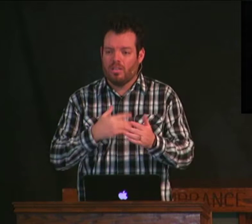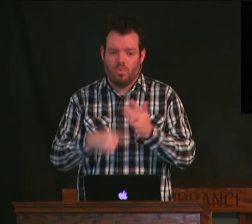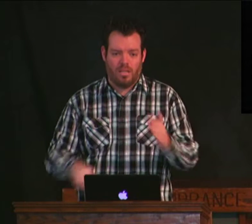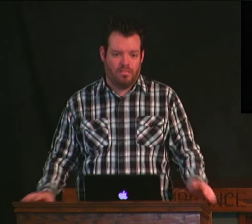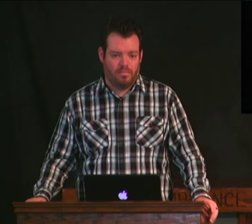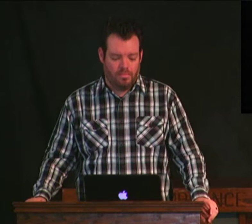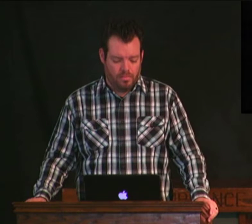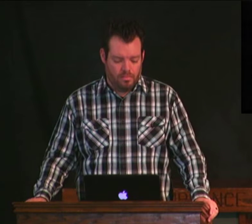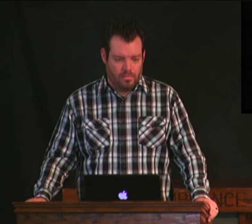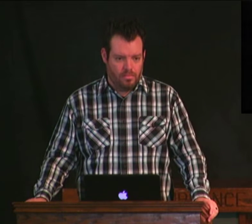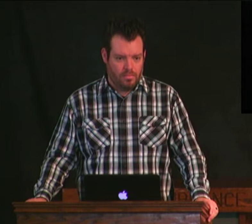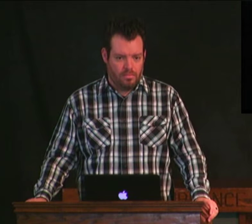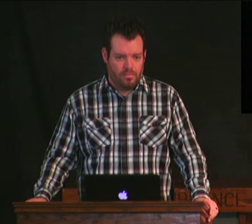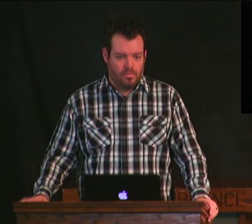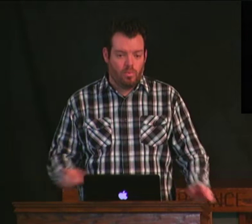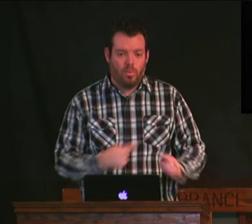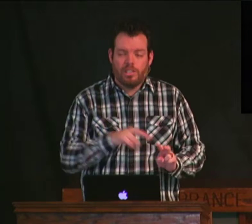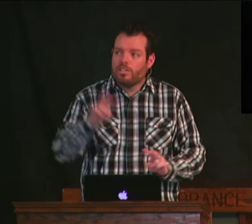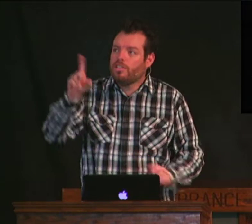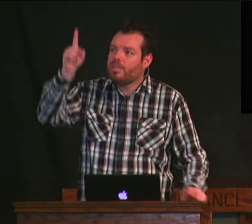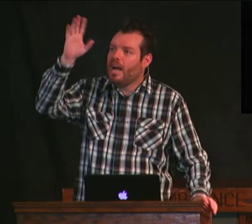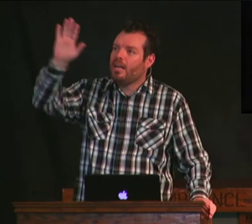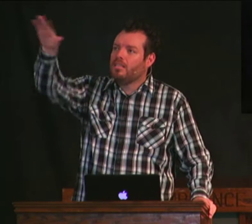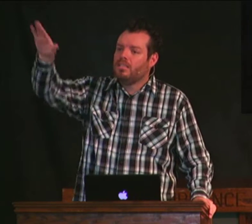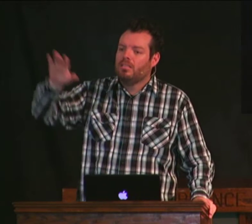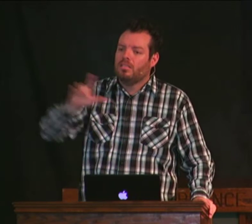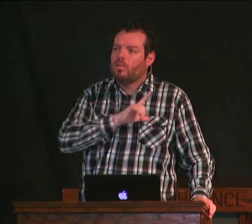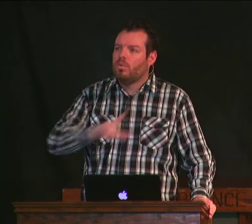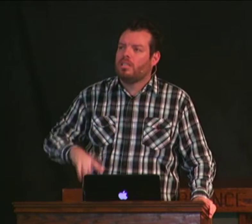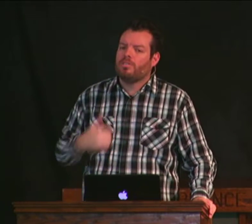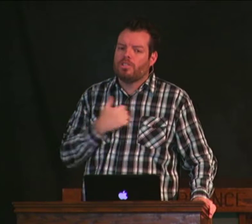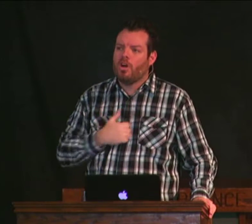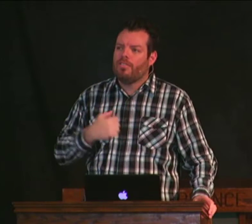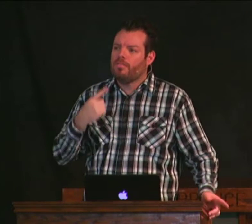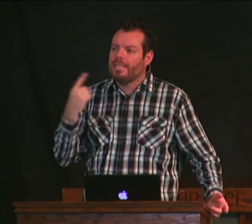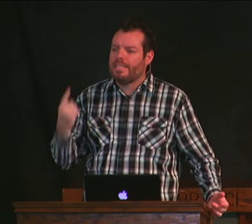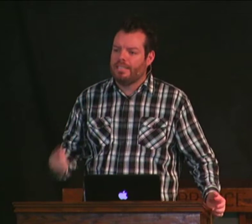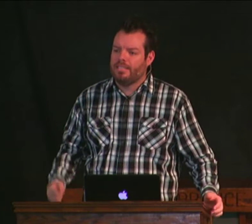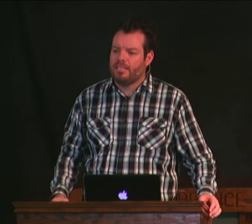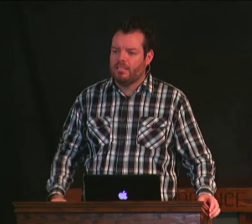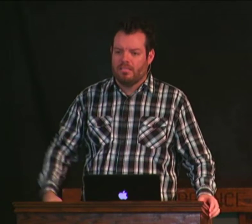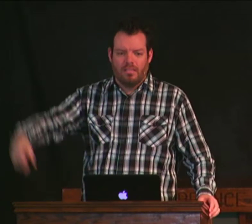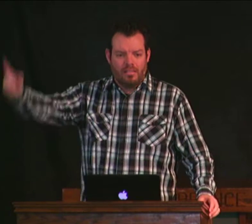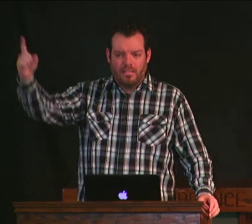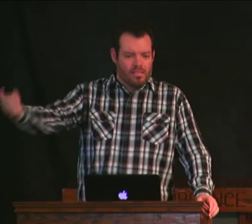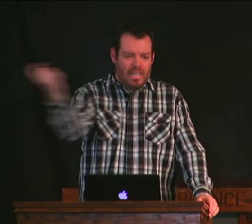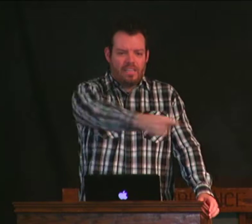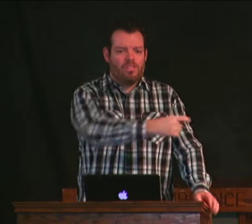what. And when we turn to God, Lord, I'm sorry for my sins. He gives you